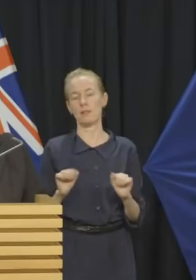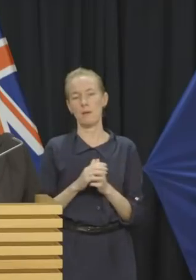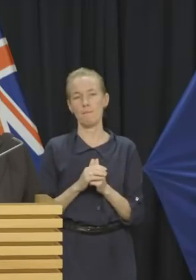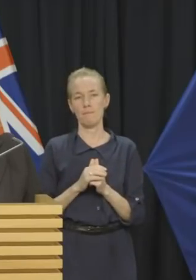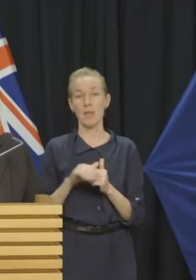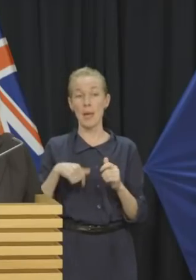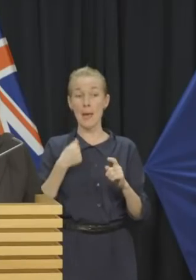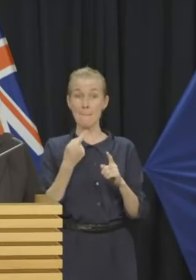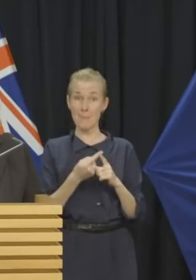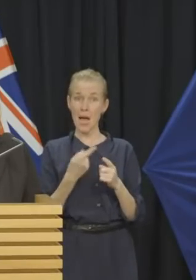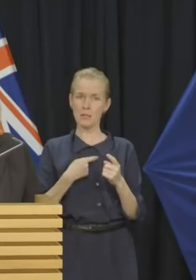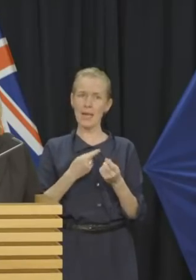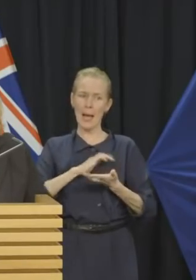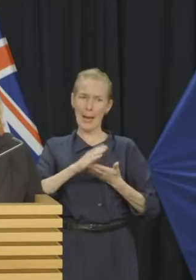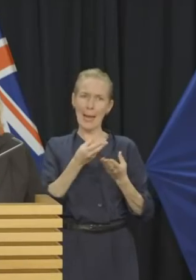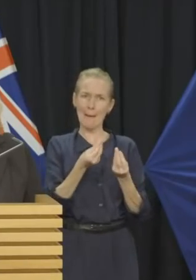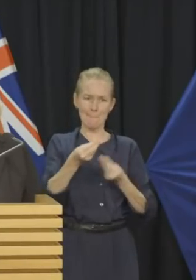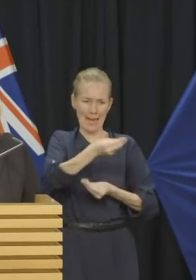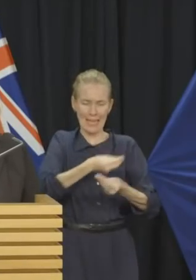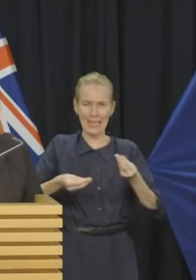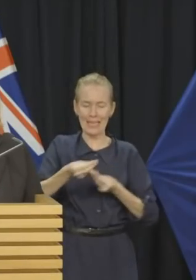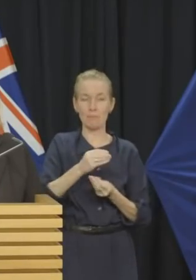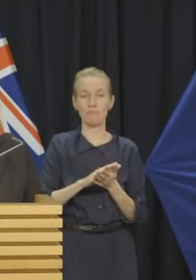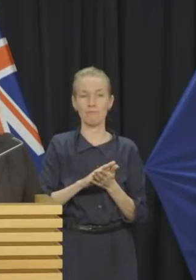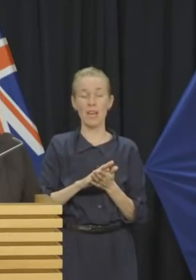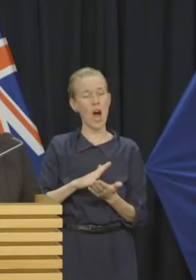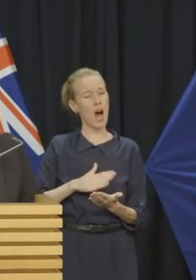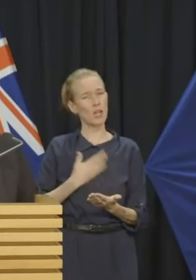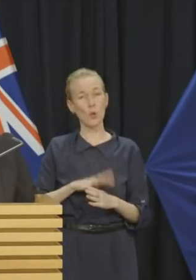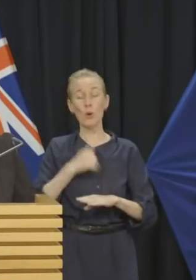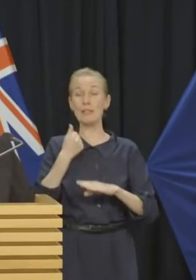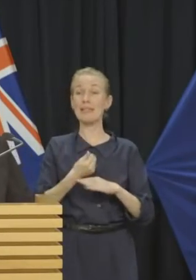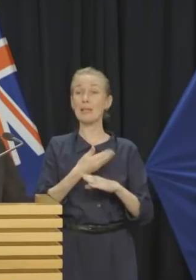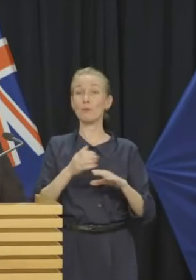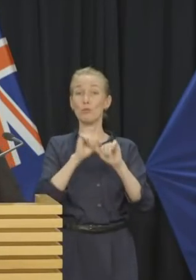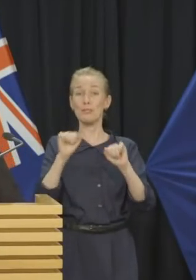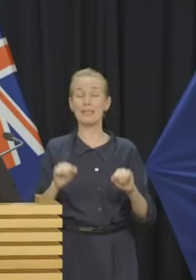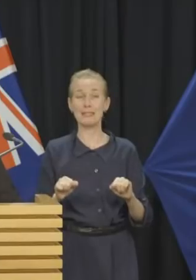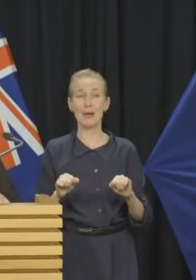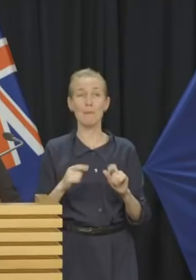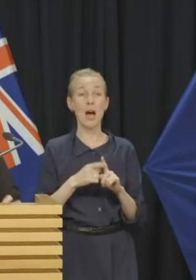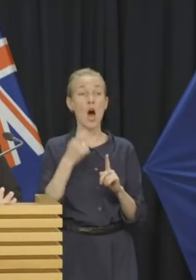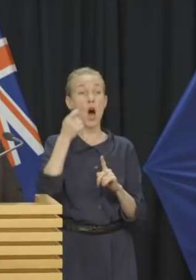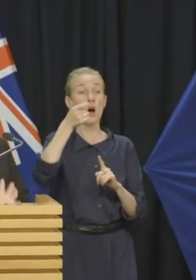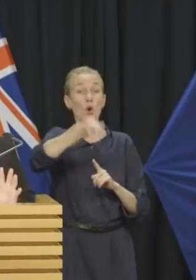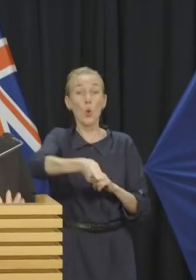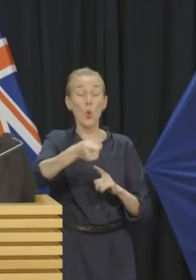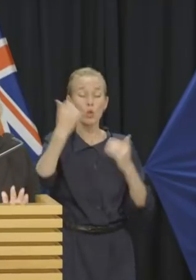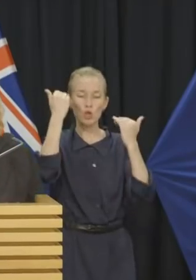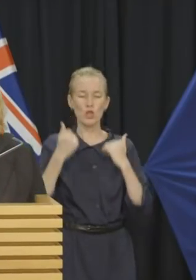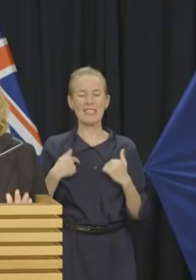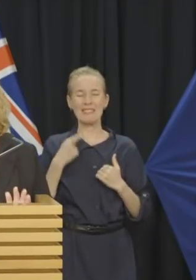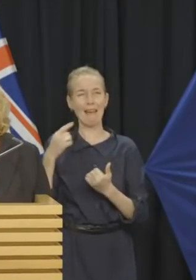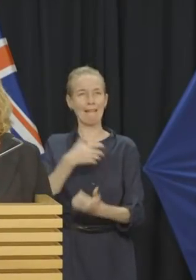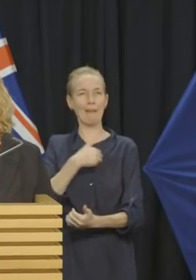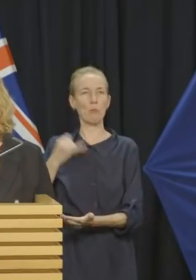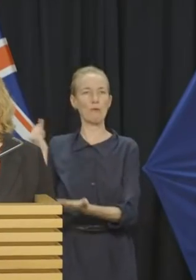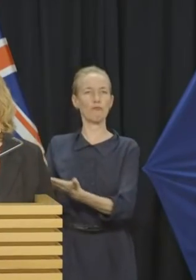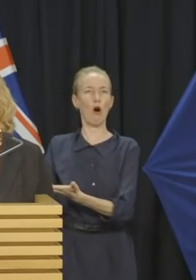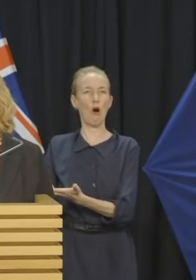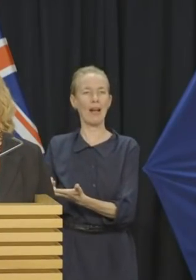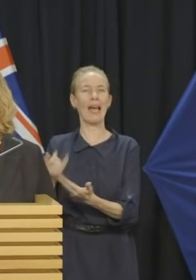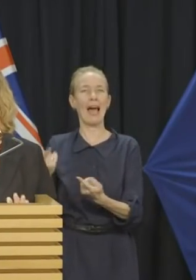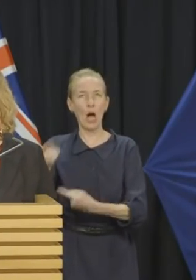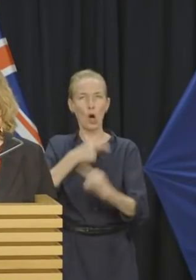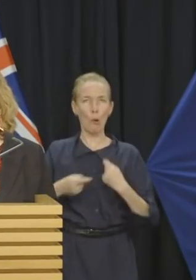do is stand up a charging regime the courts then overturn, and we have to find additional funding for it. I'd rather that we do take the